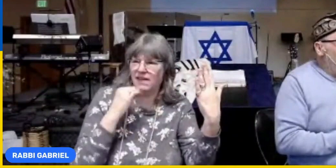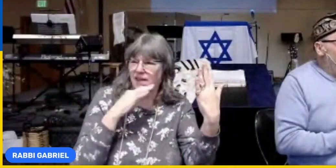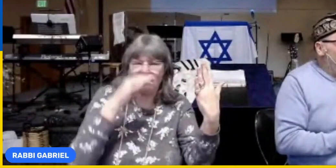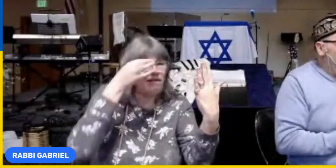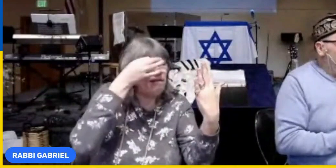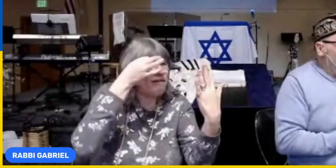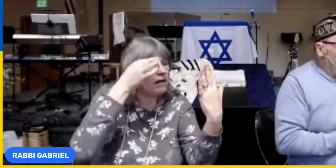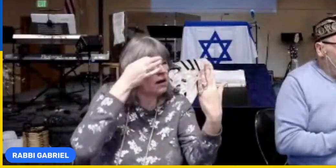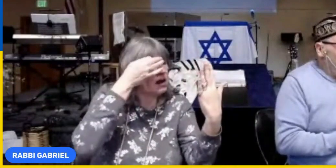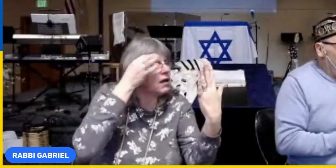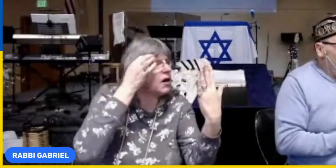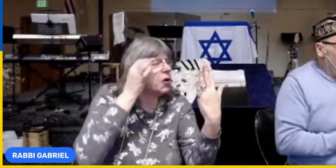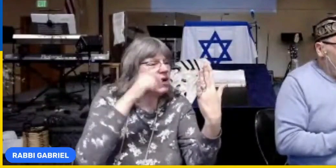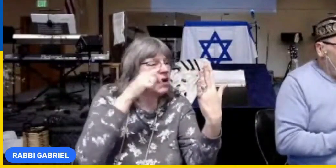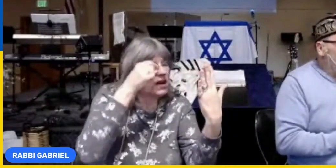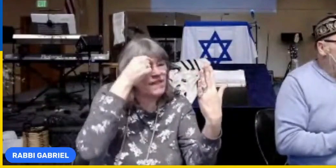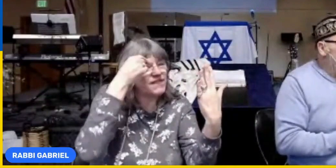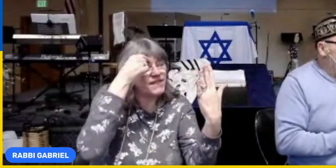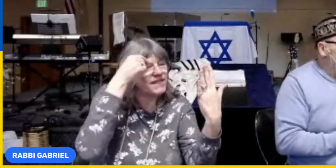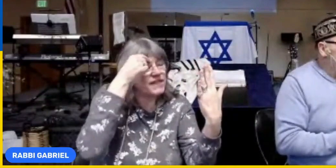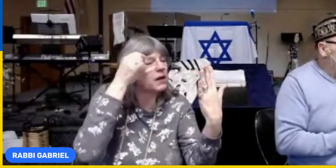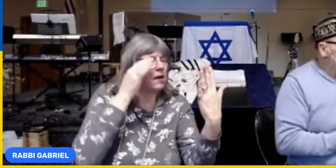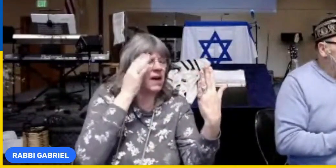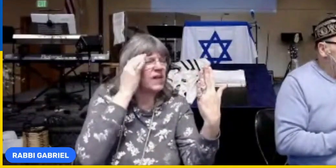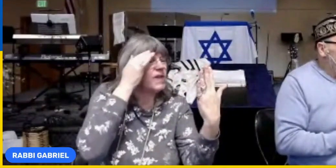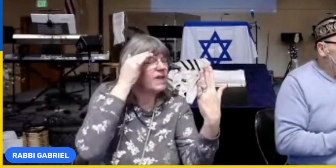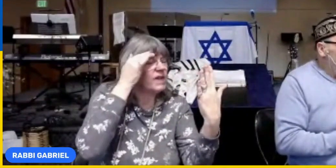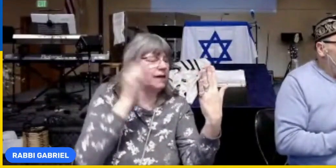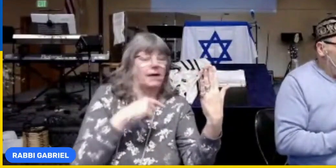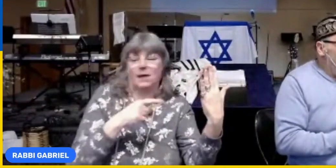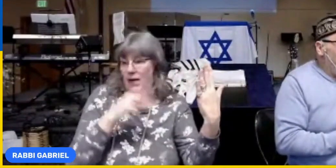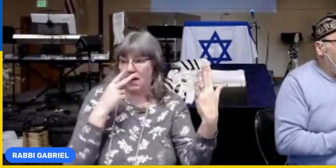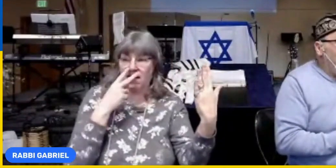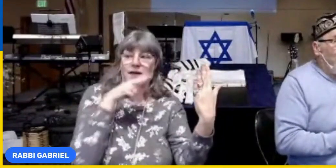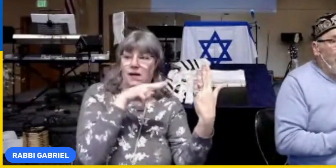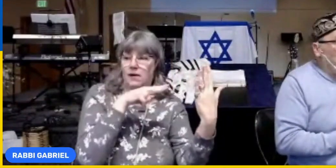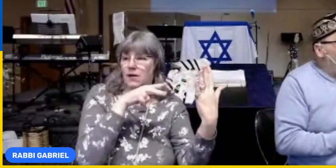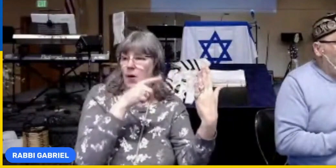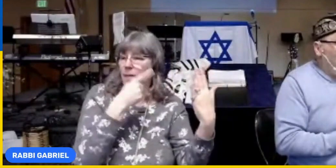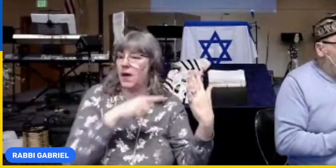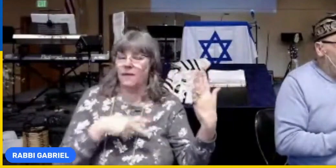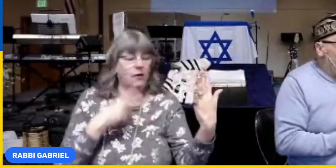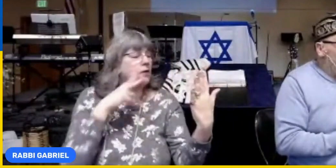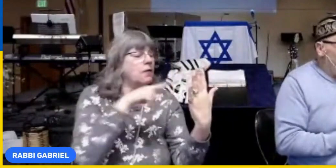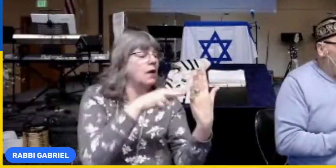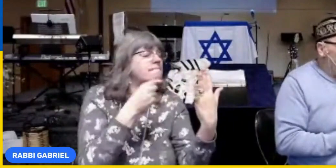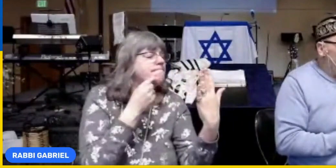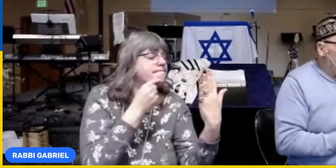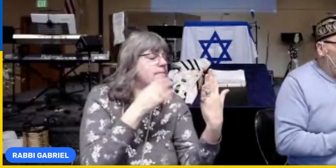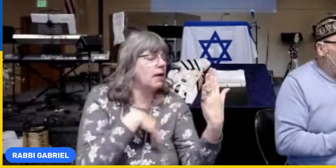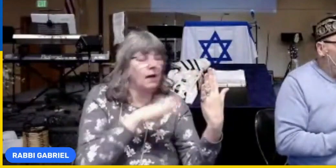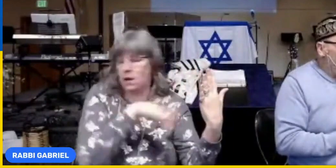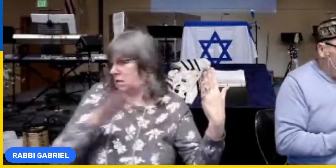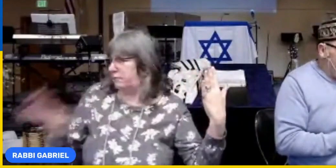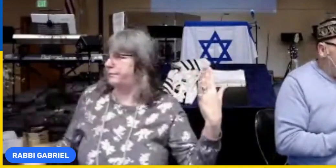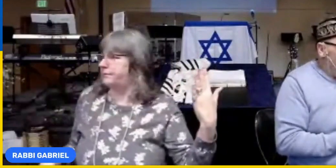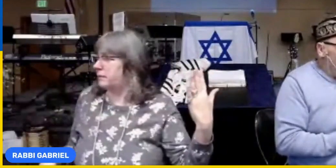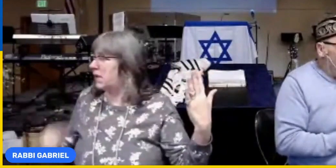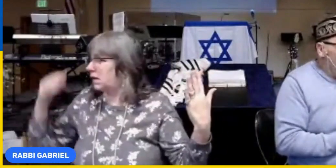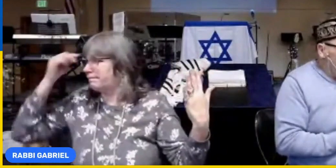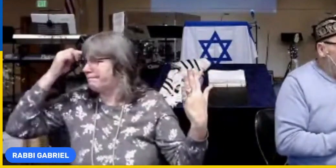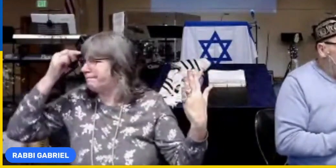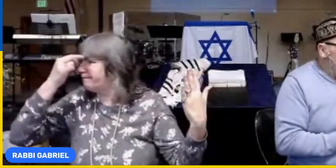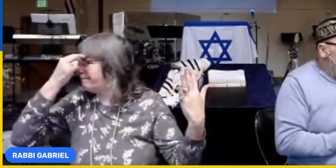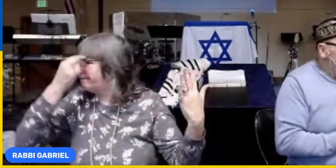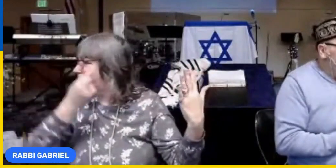faith without works is dead. He was preaching that to have faith in God without practicing the Torah is